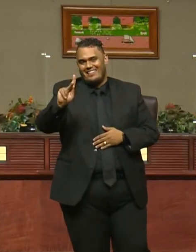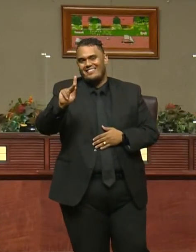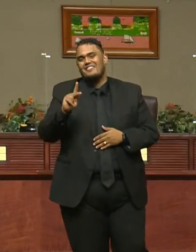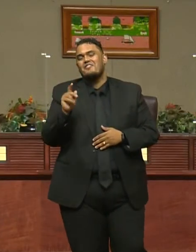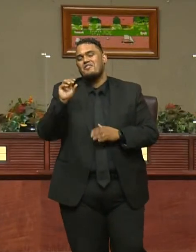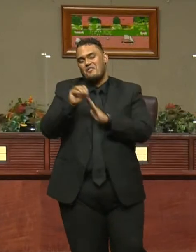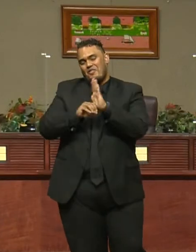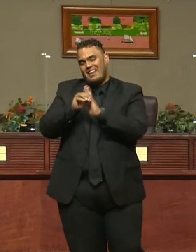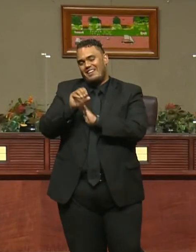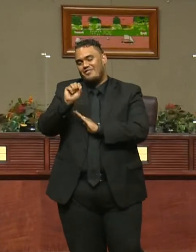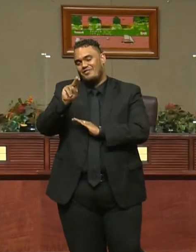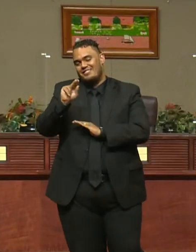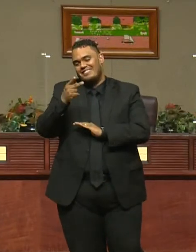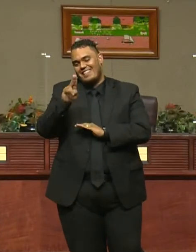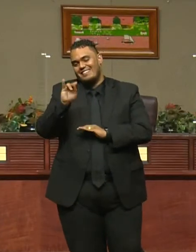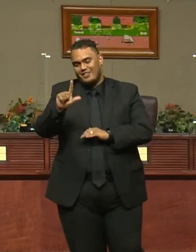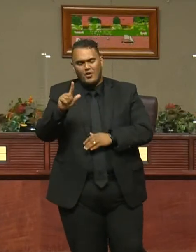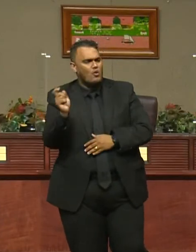This is actually for Scott.